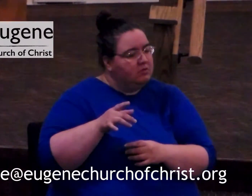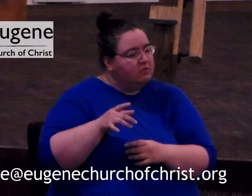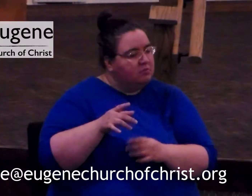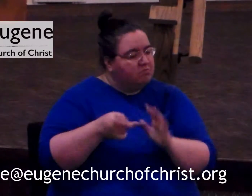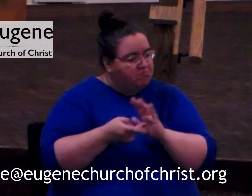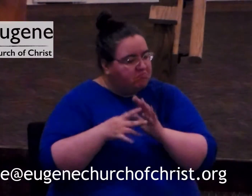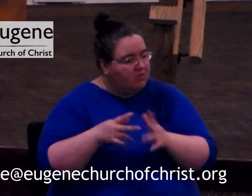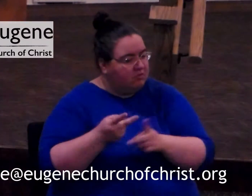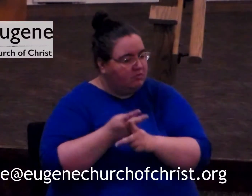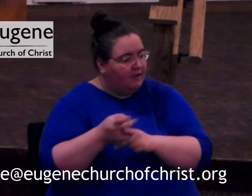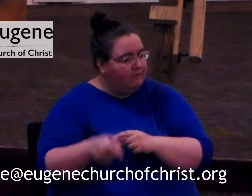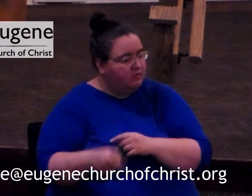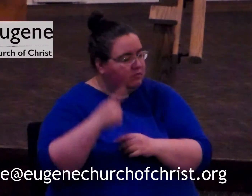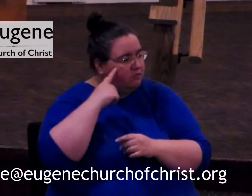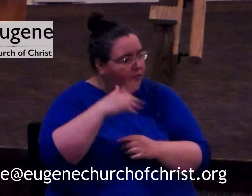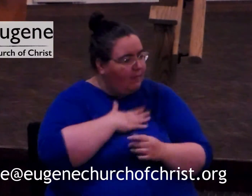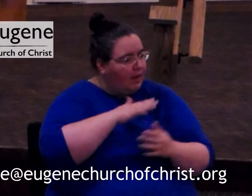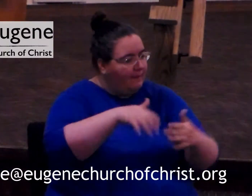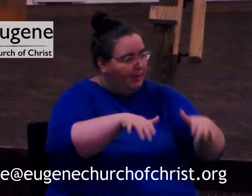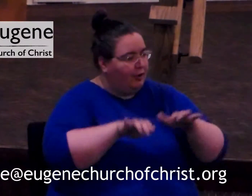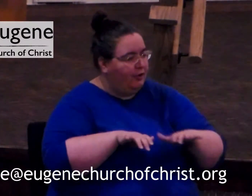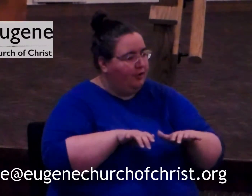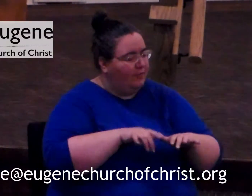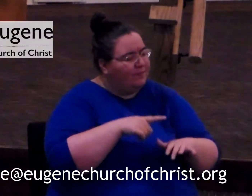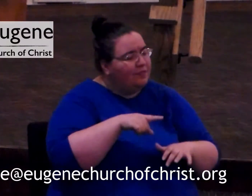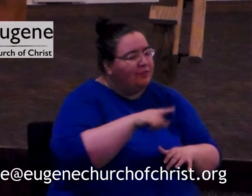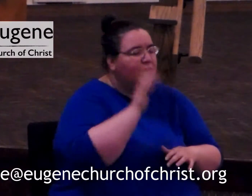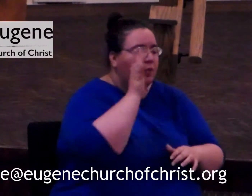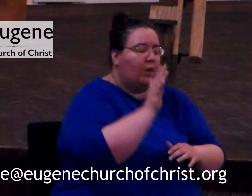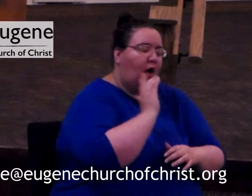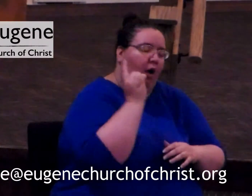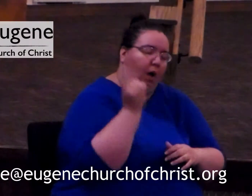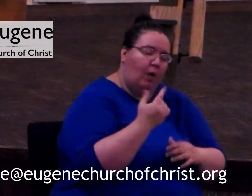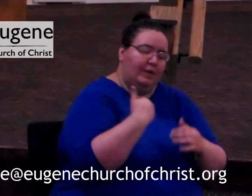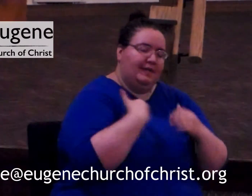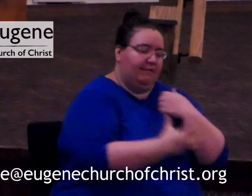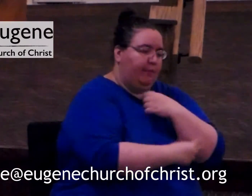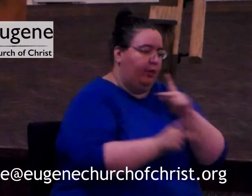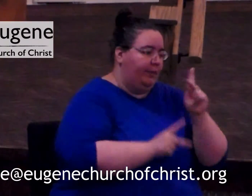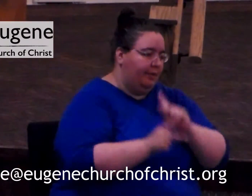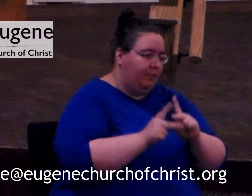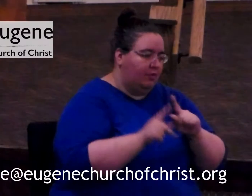You will always have the poor among you, but you will not always have me.